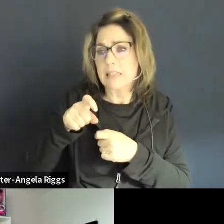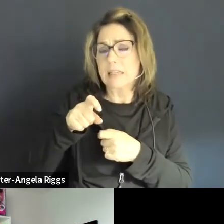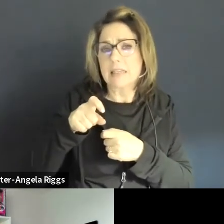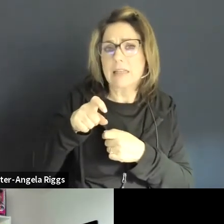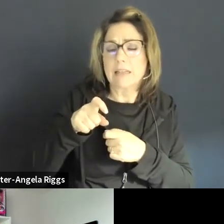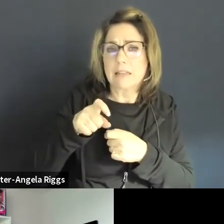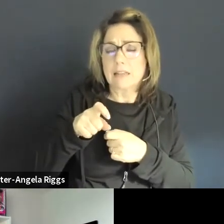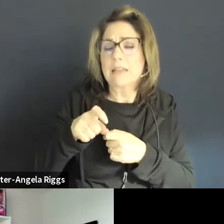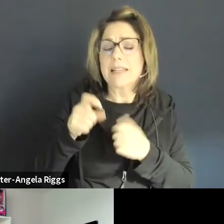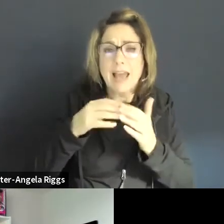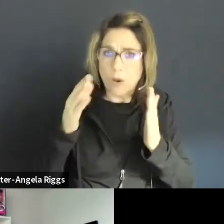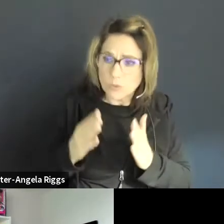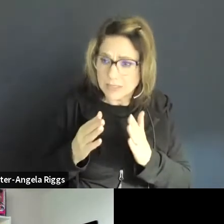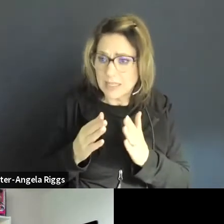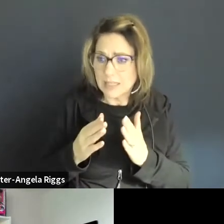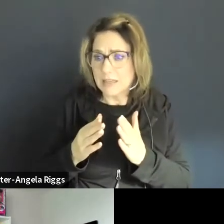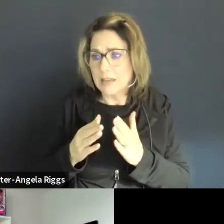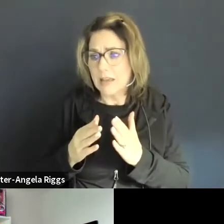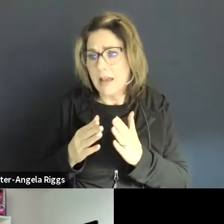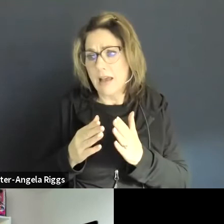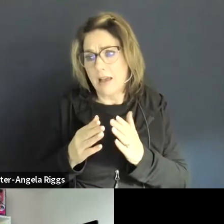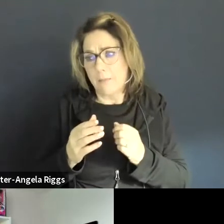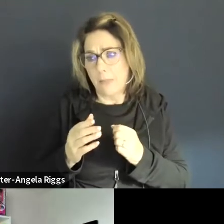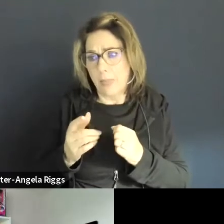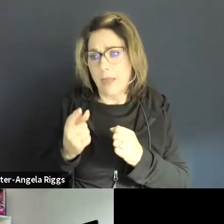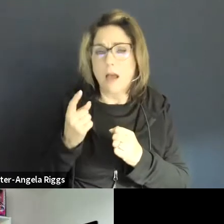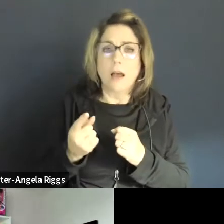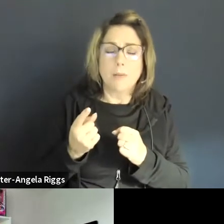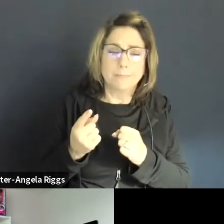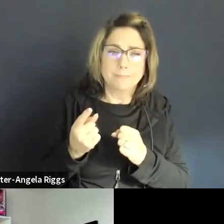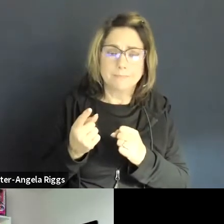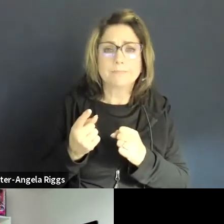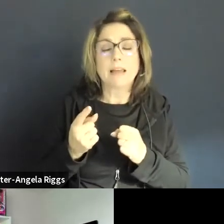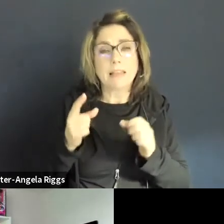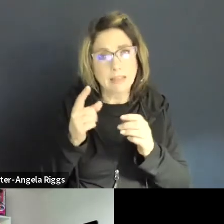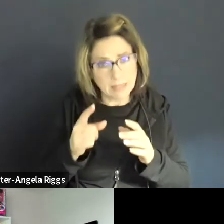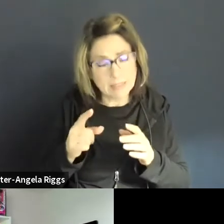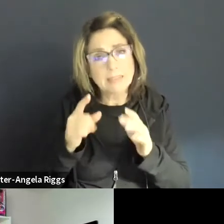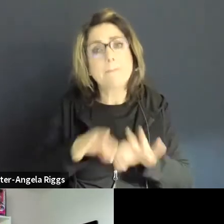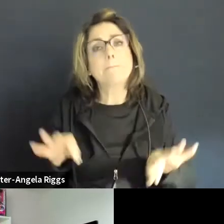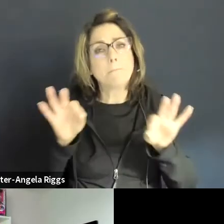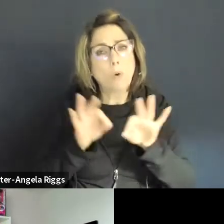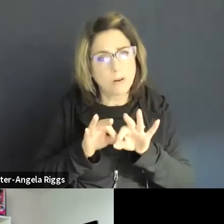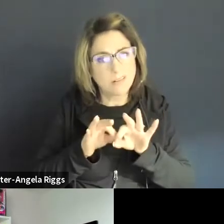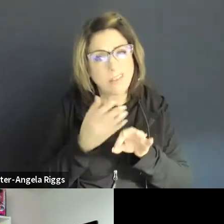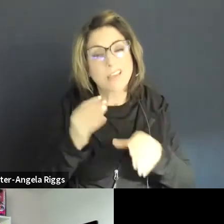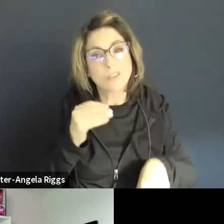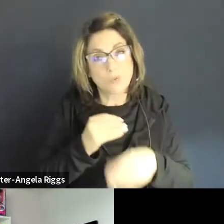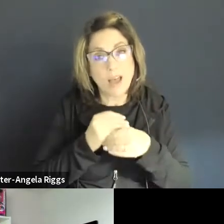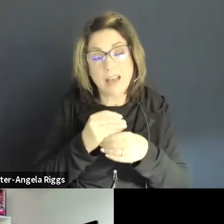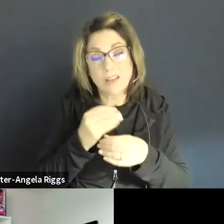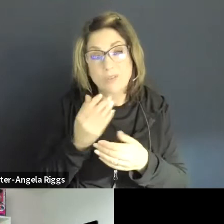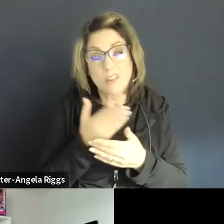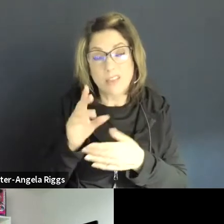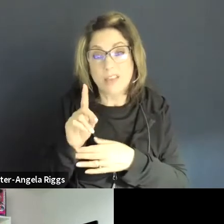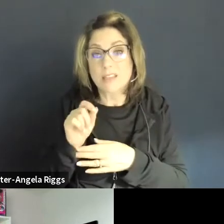in housing. I think those are going to be critical pieces to add to what Daniel just mentioned. I know that there, as